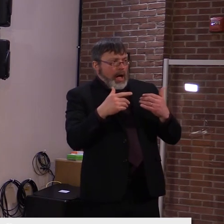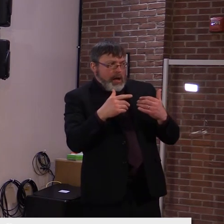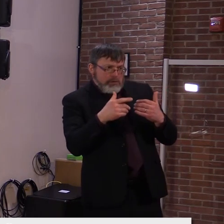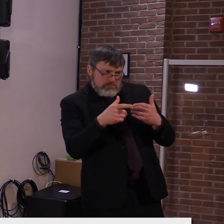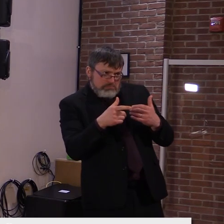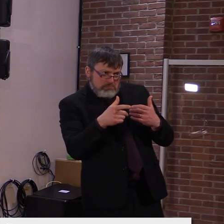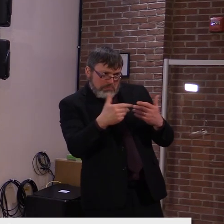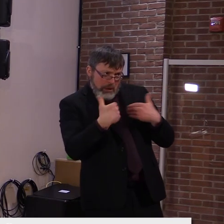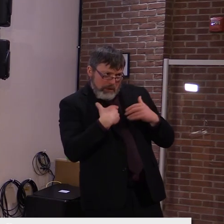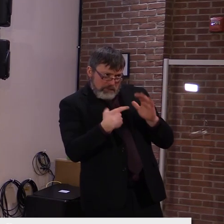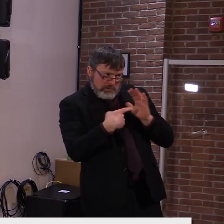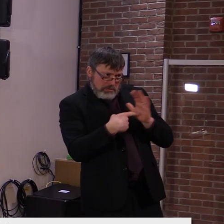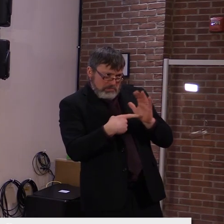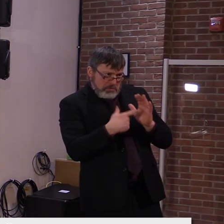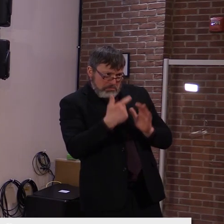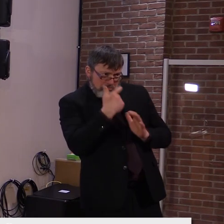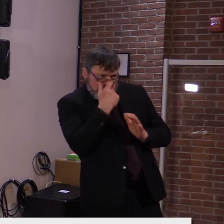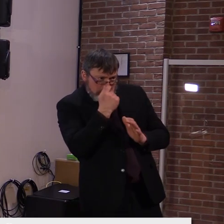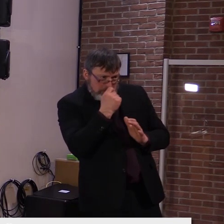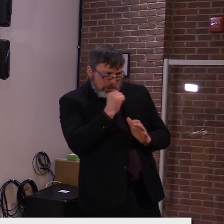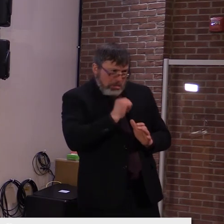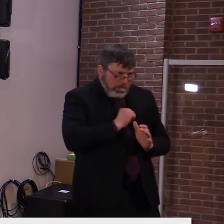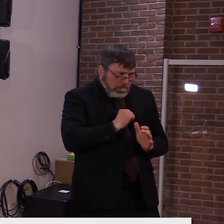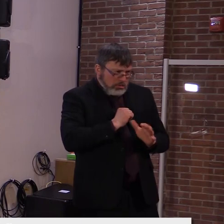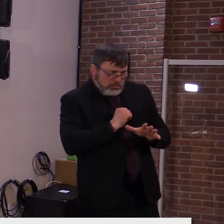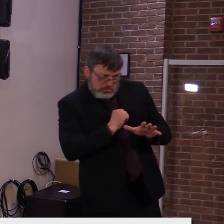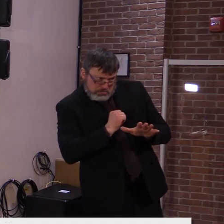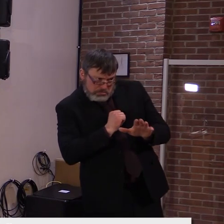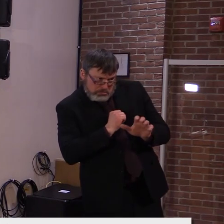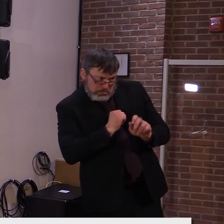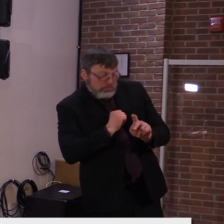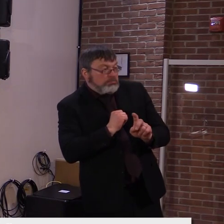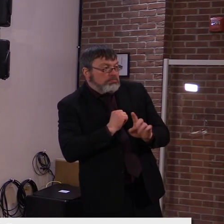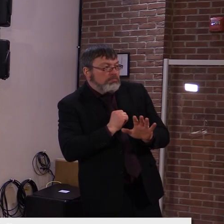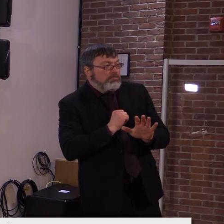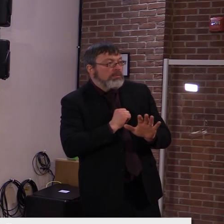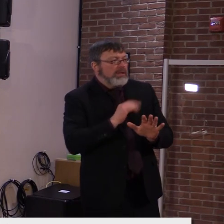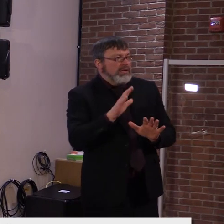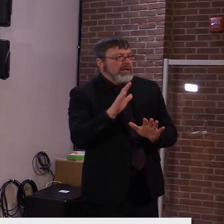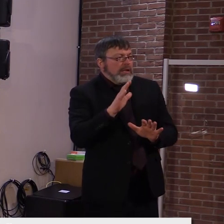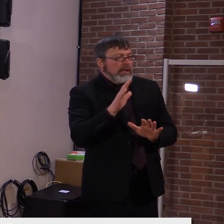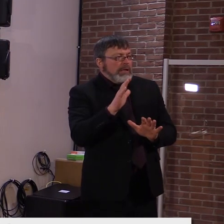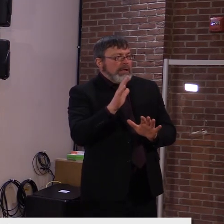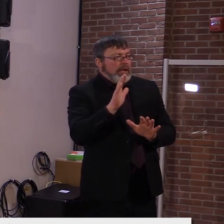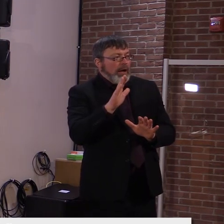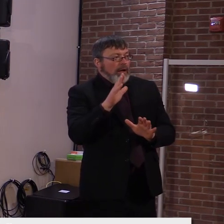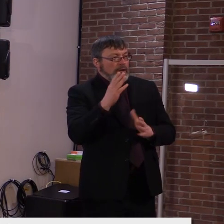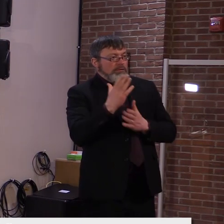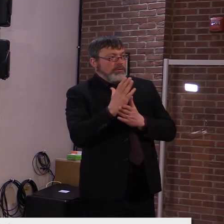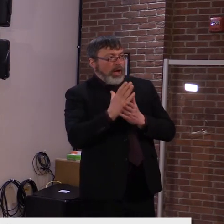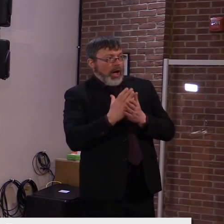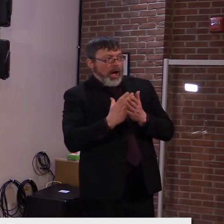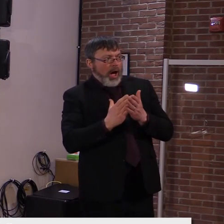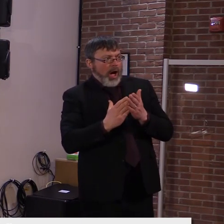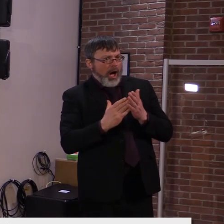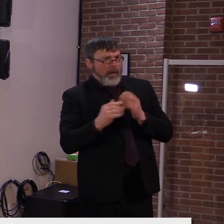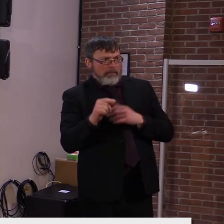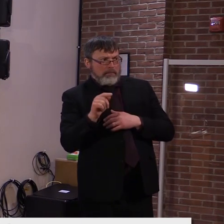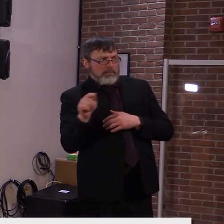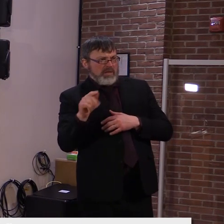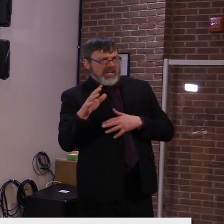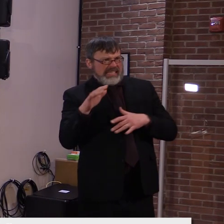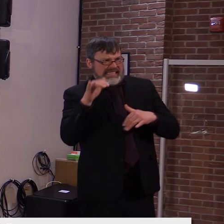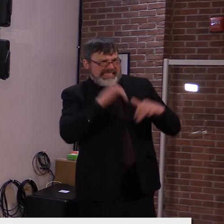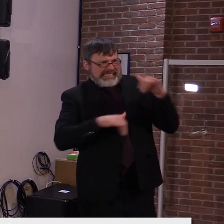me as something that's odd. There are certain symptoms that would require hospitalization, and